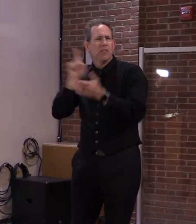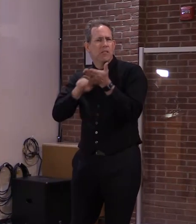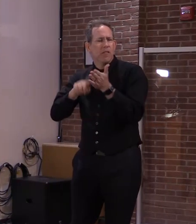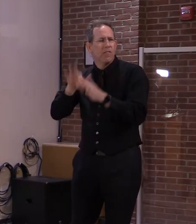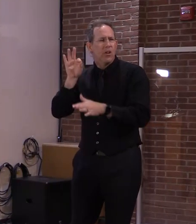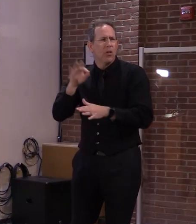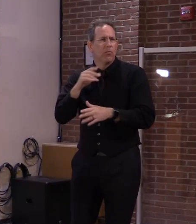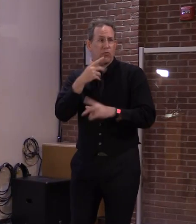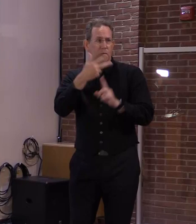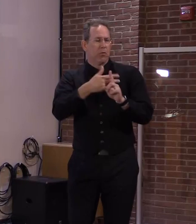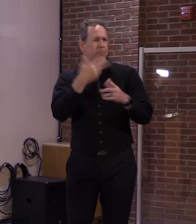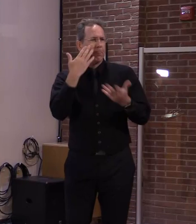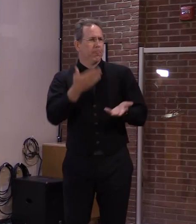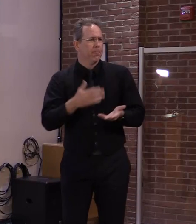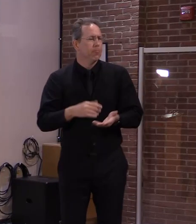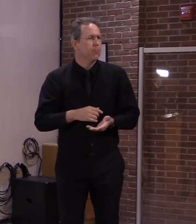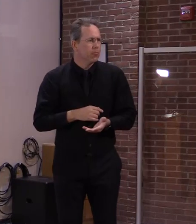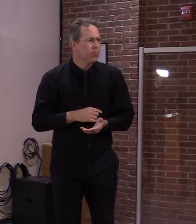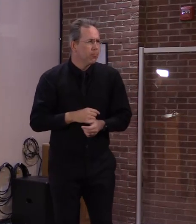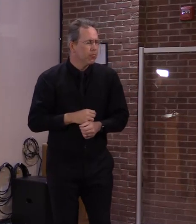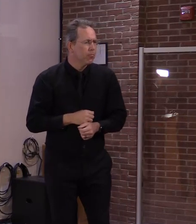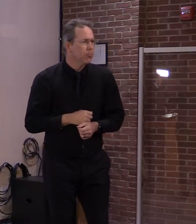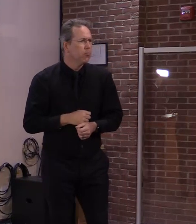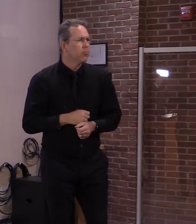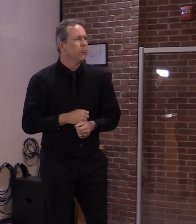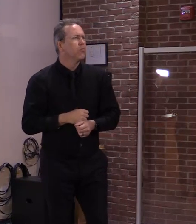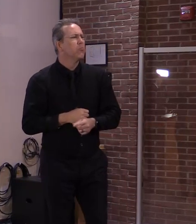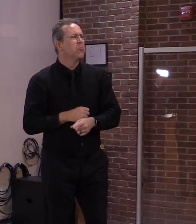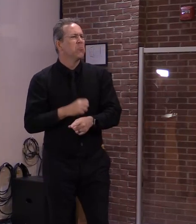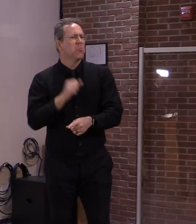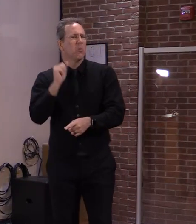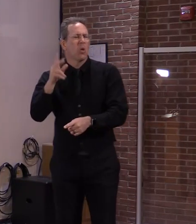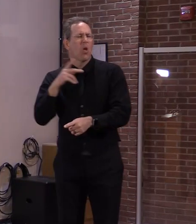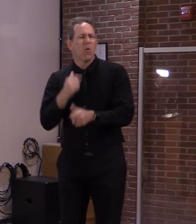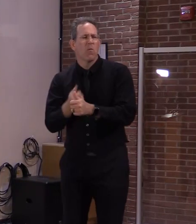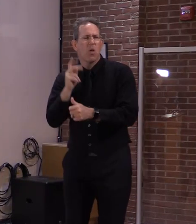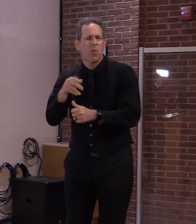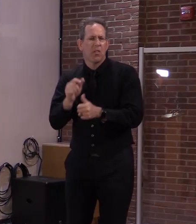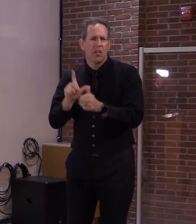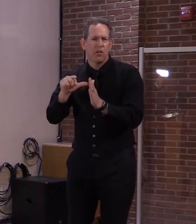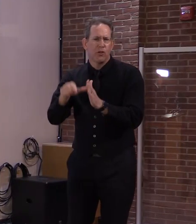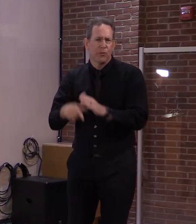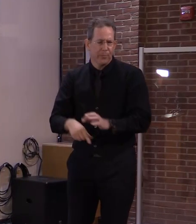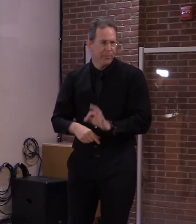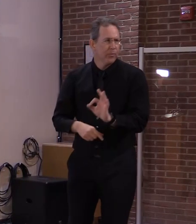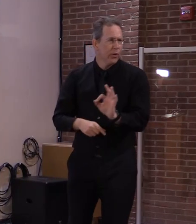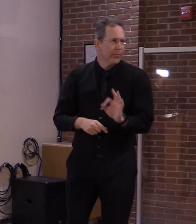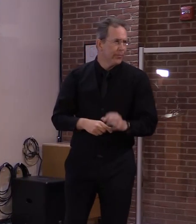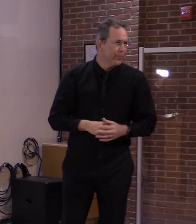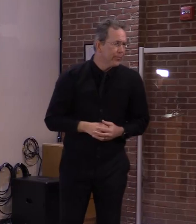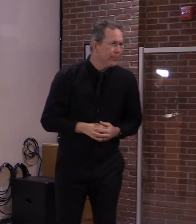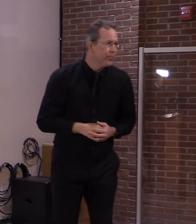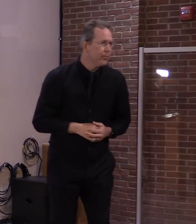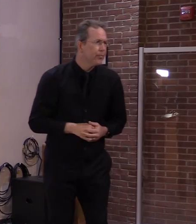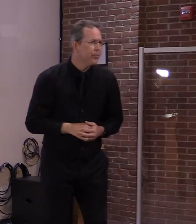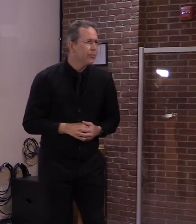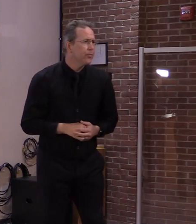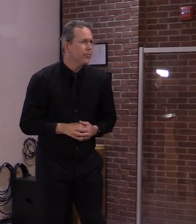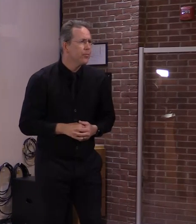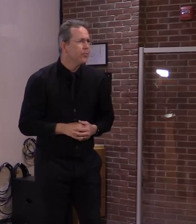Yeah, we'll follow up with you as well. Okay. Thanks. Yeah. Thank you, Tom.